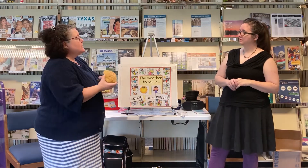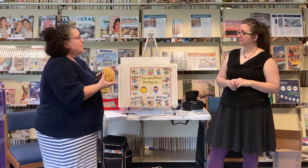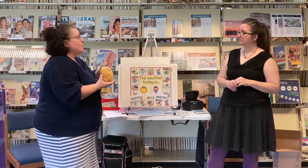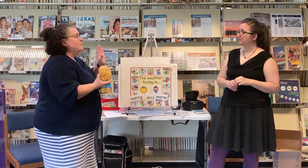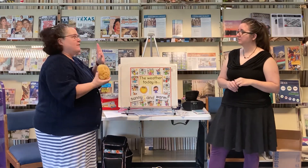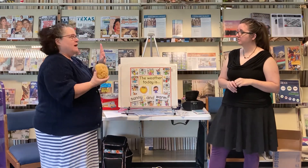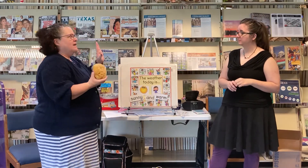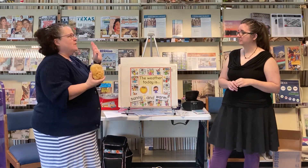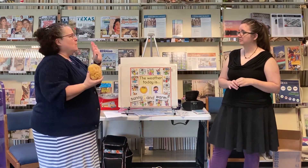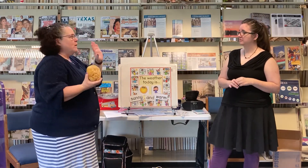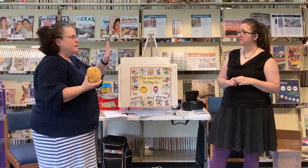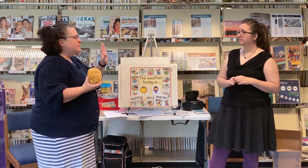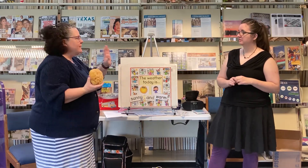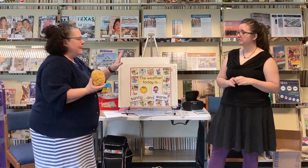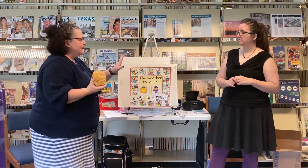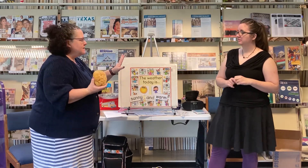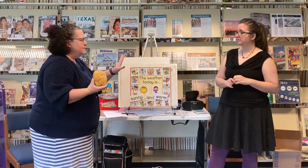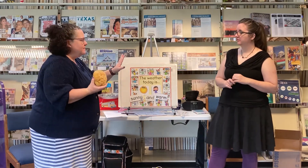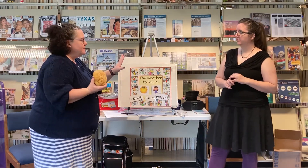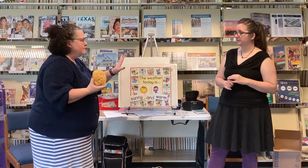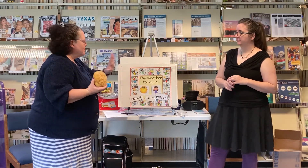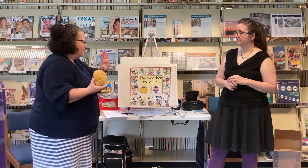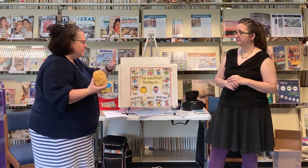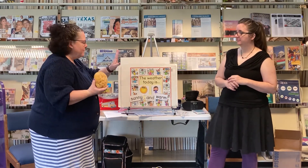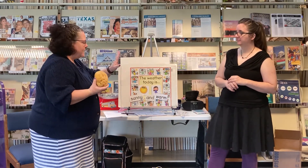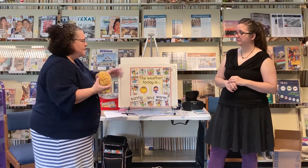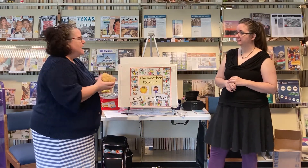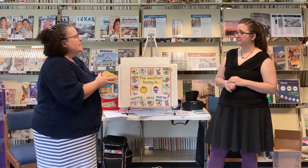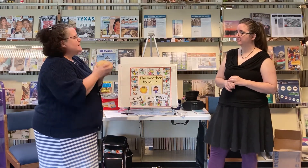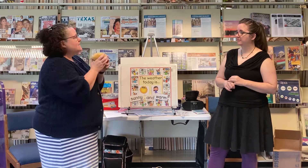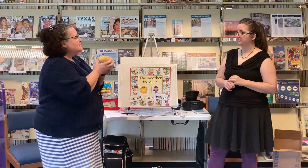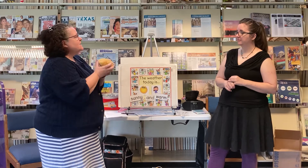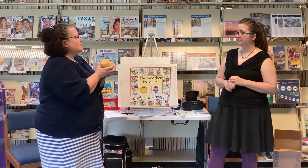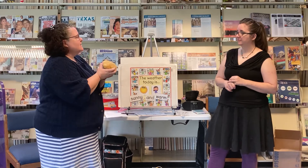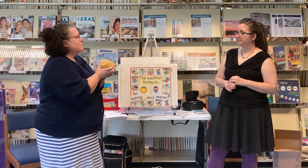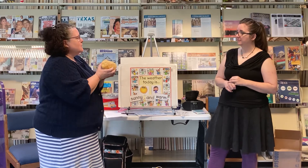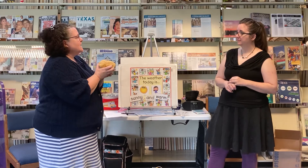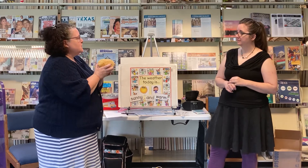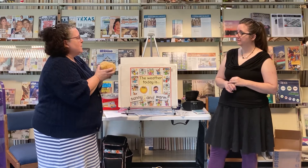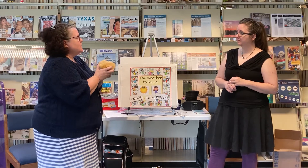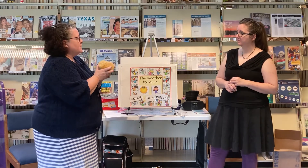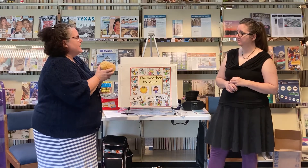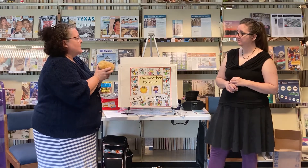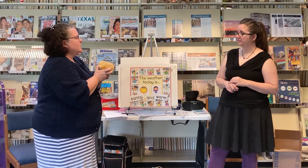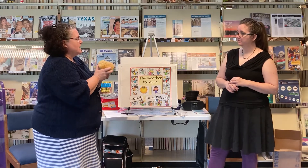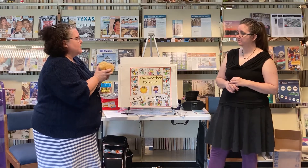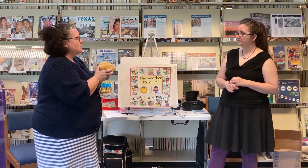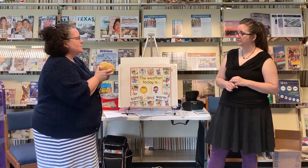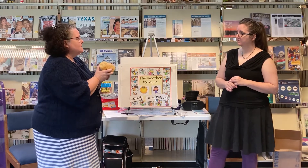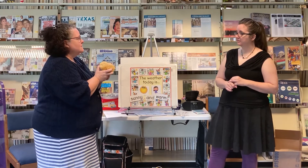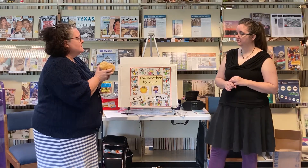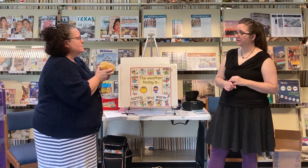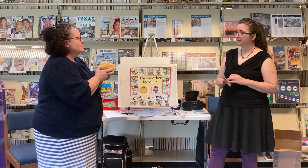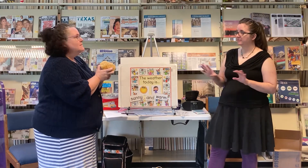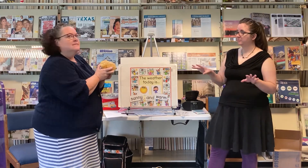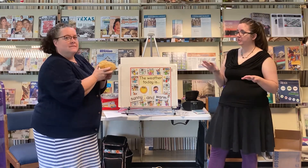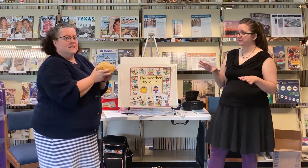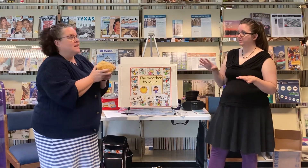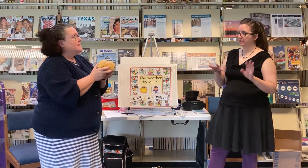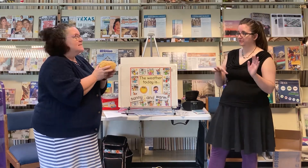know, fun, weird fact. Okay. Weird fact, that these have been living for like 2,300 years. Not the same ones. Not like the